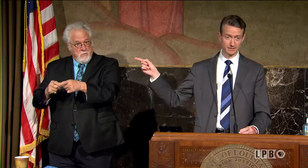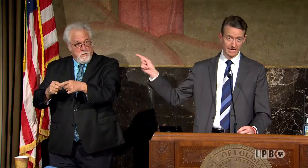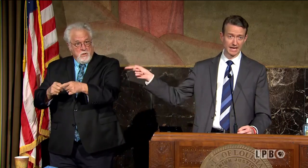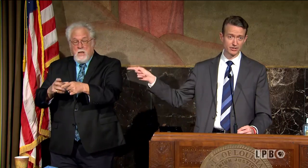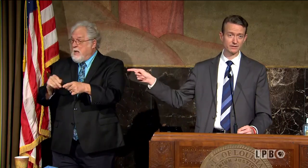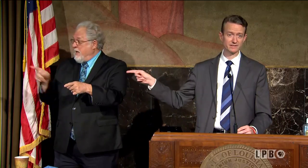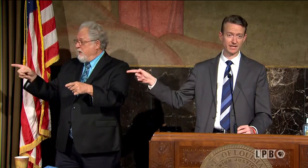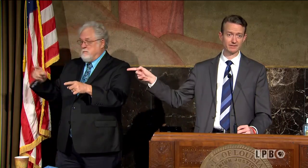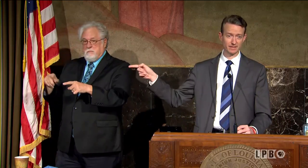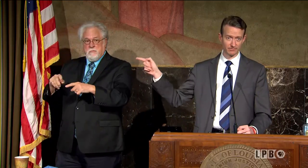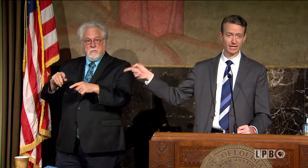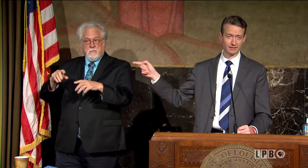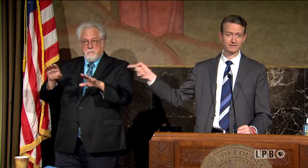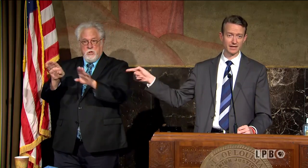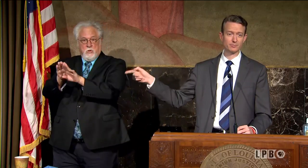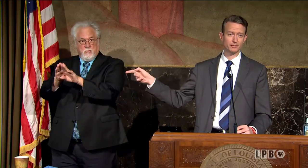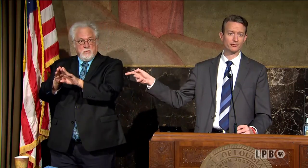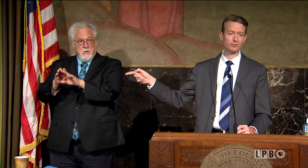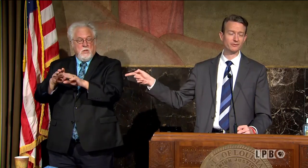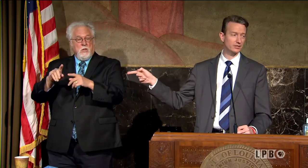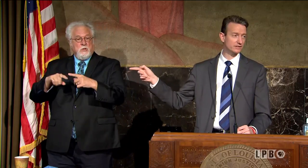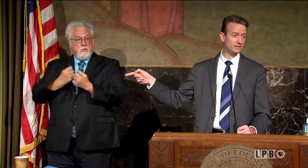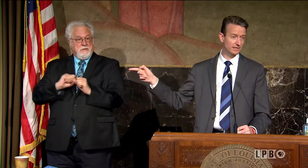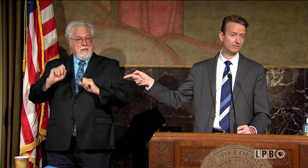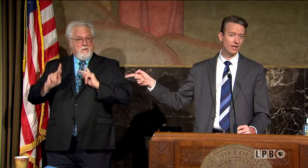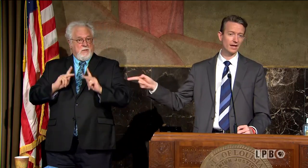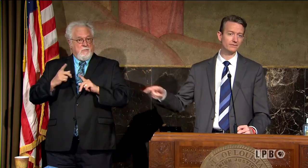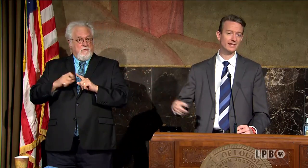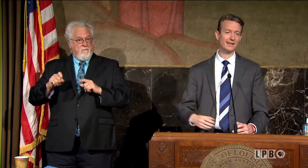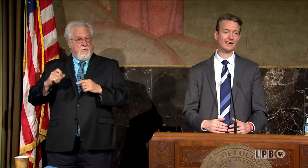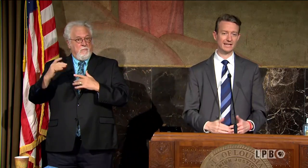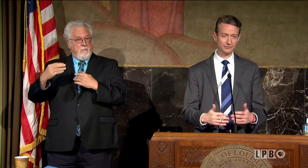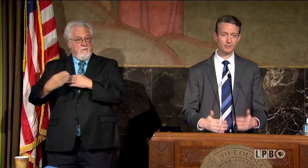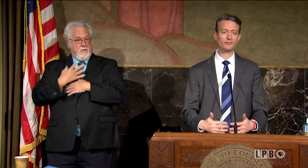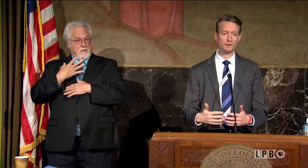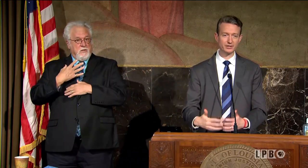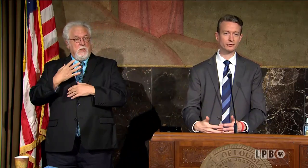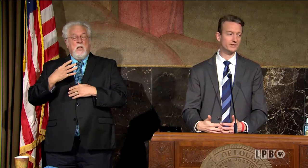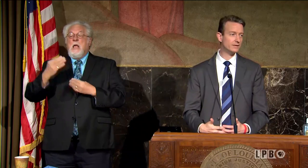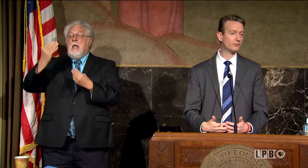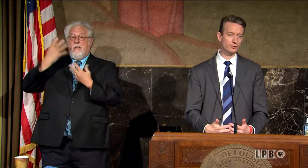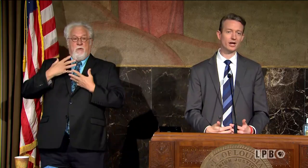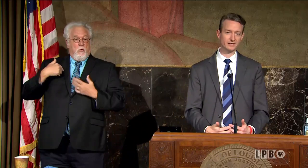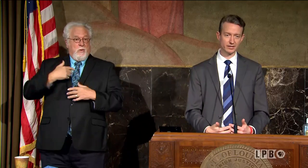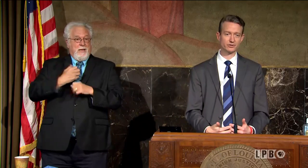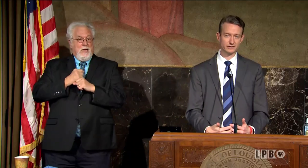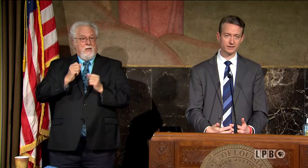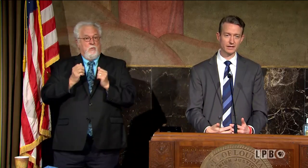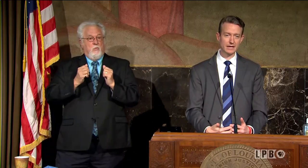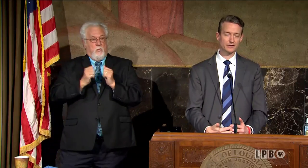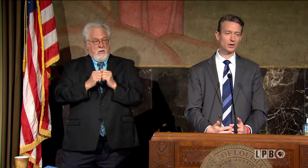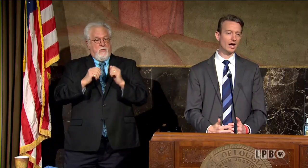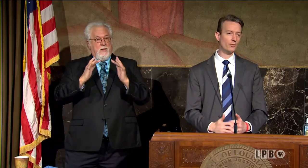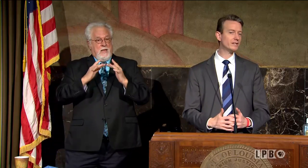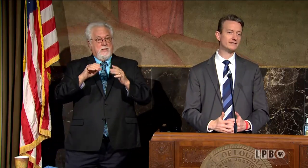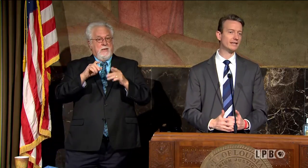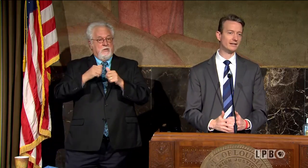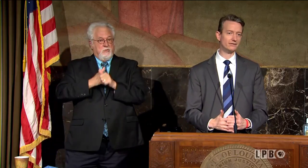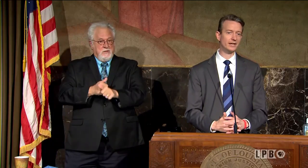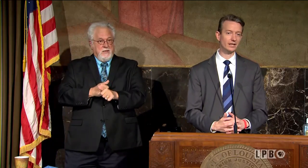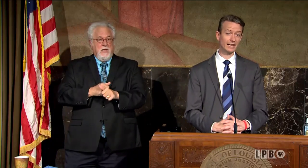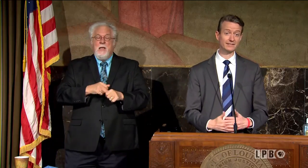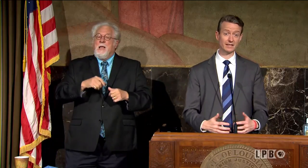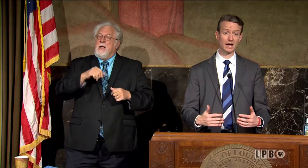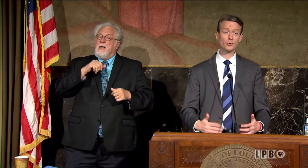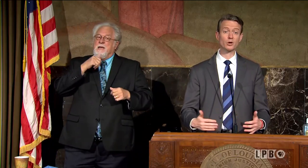and take actions that have likely saved people from infections and saved lives is from information we received through contact tracing. So I wouldn't say